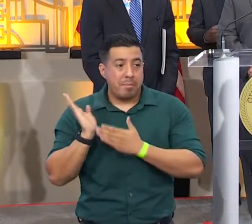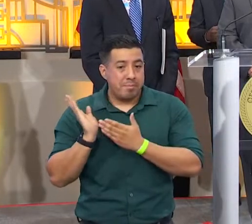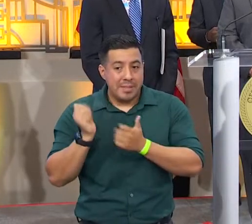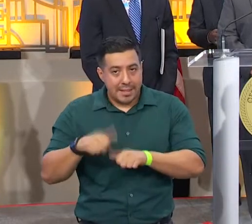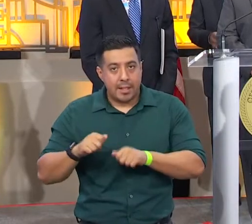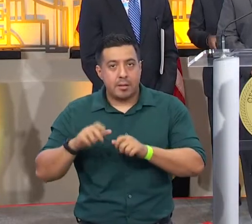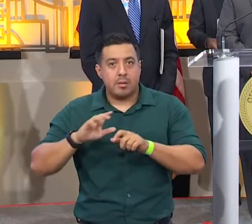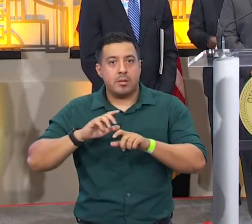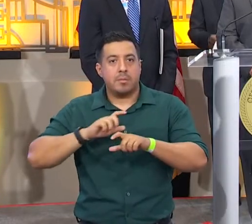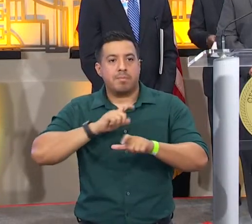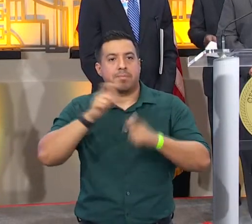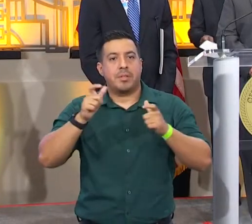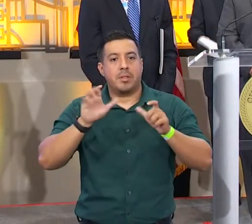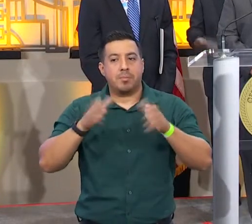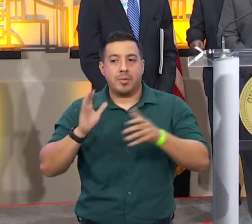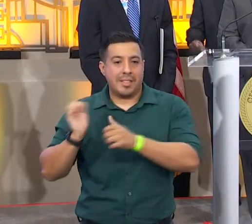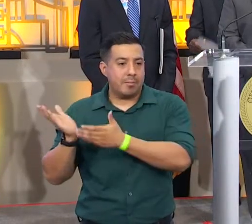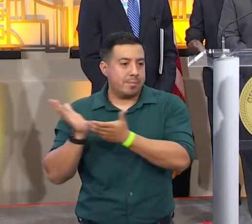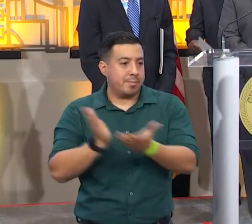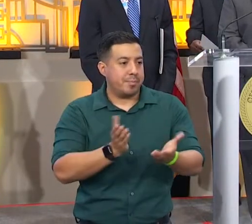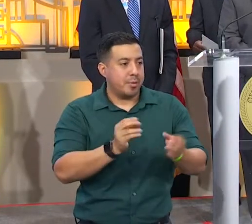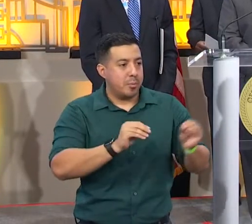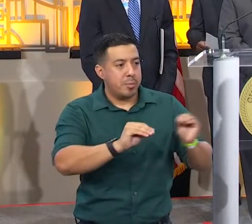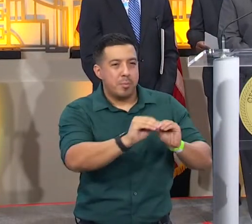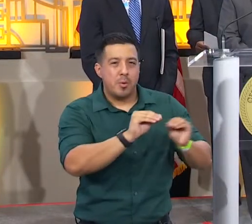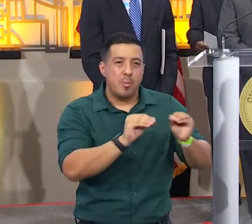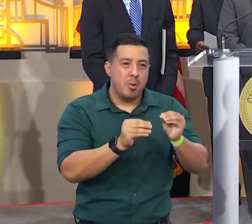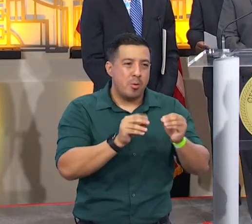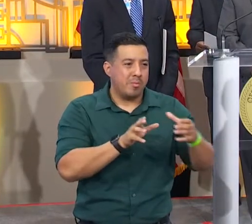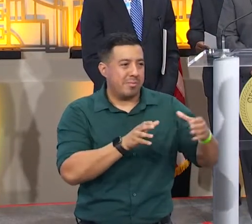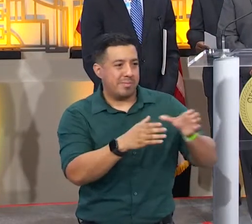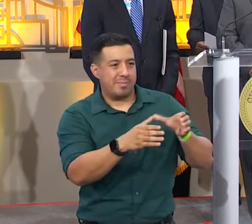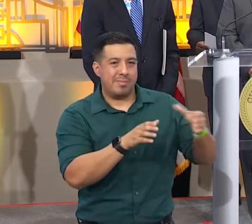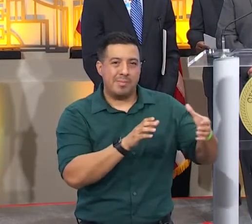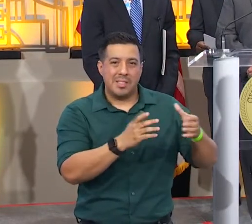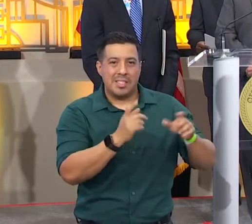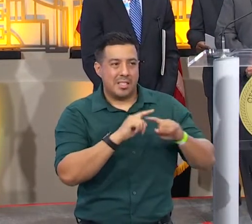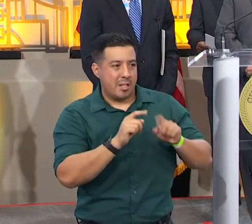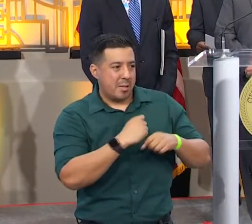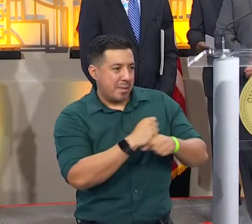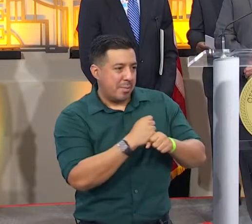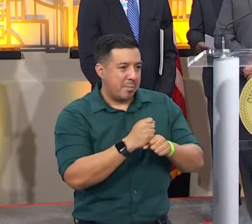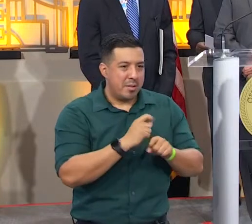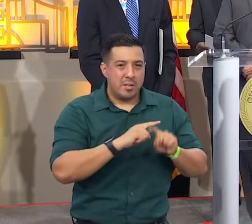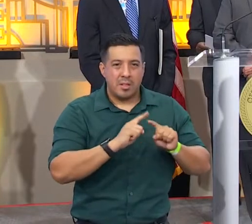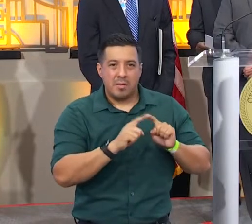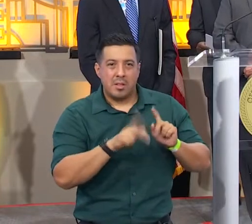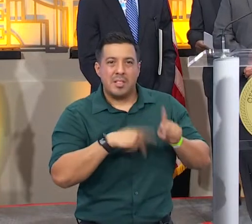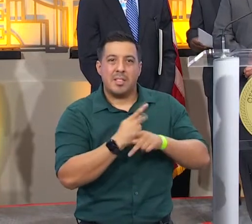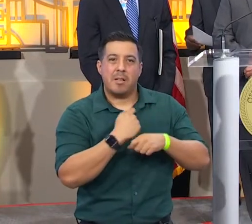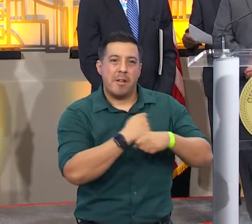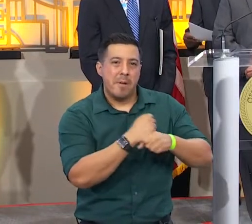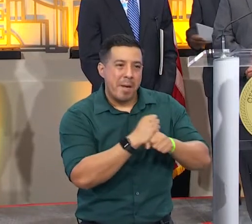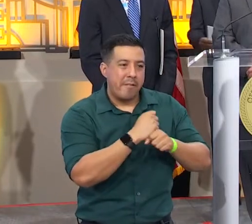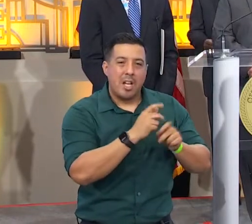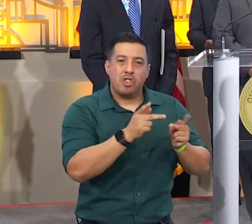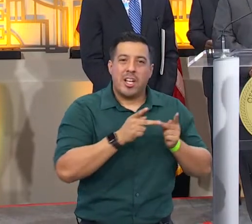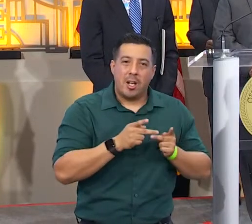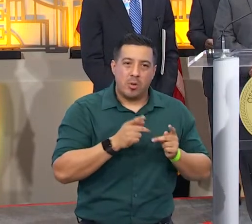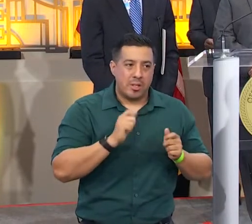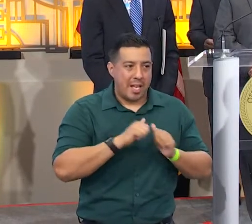be raised and moved around and turned around and allow us to manufacture. There's a number of manufacturing